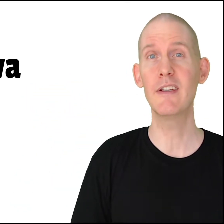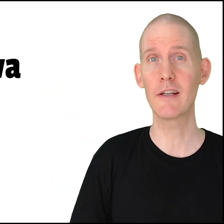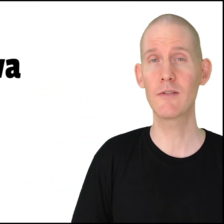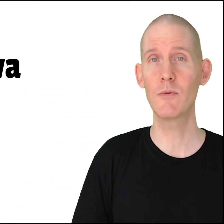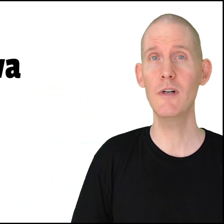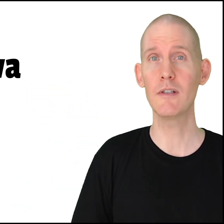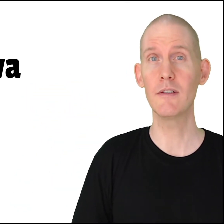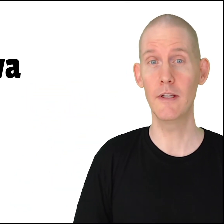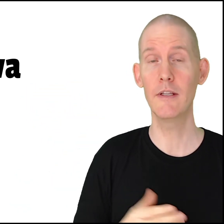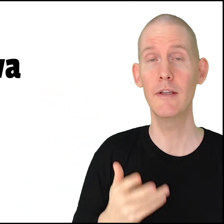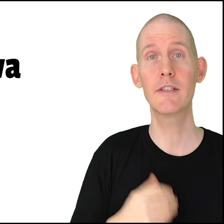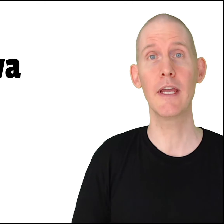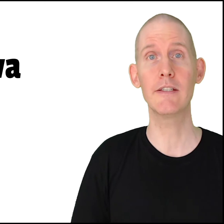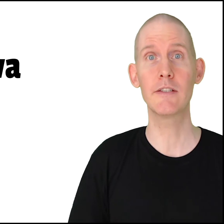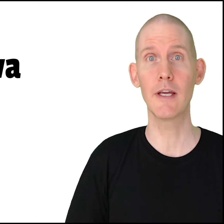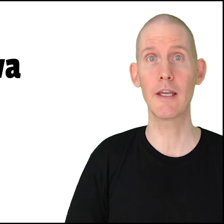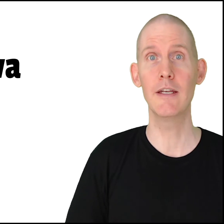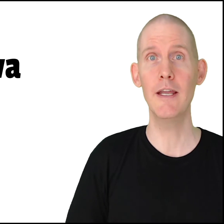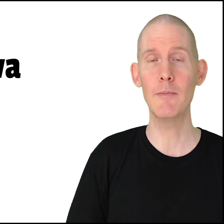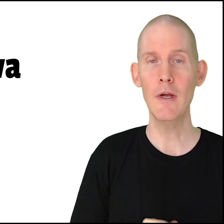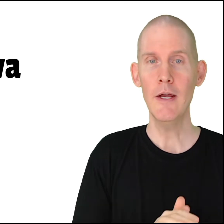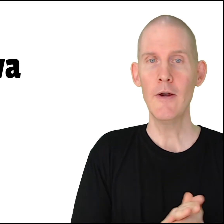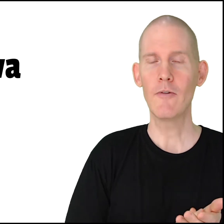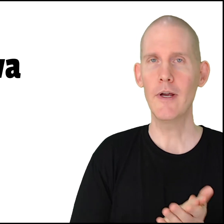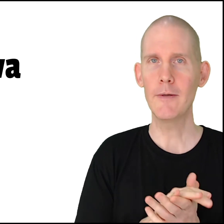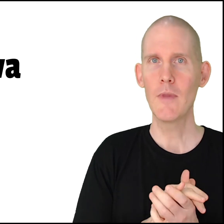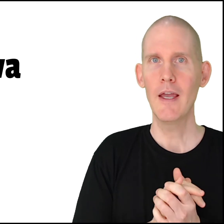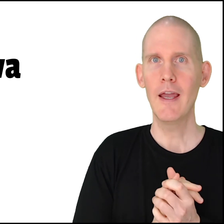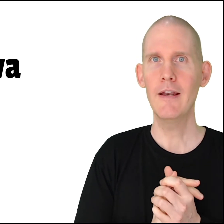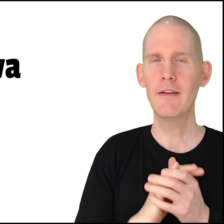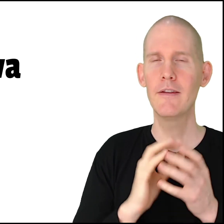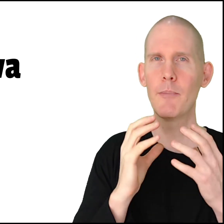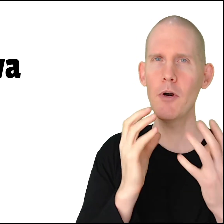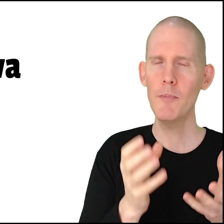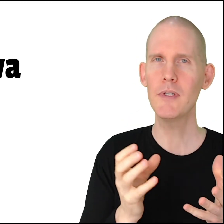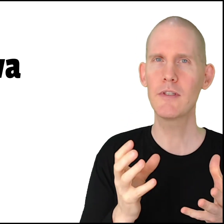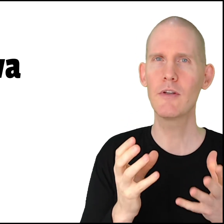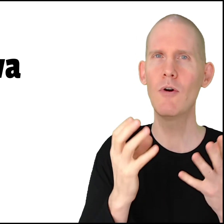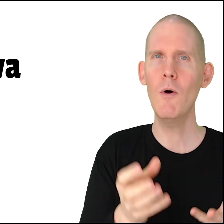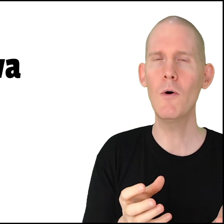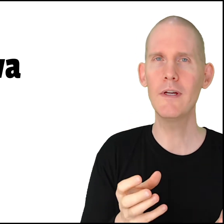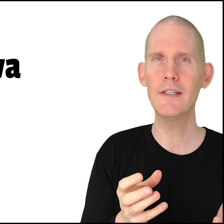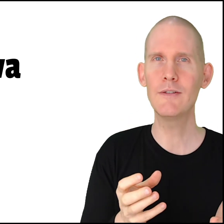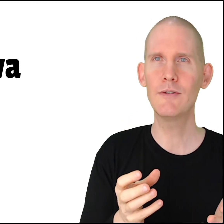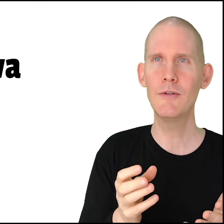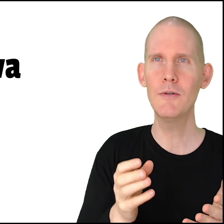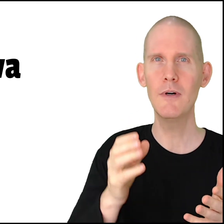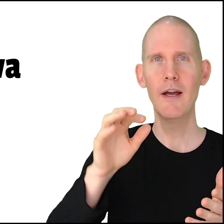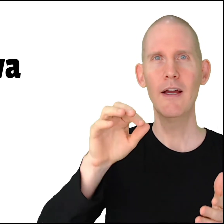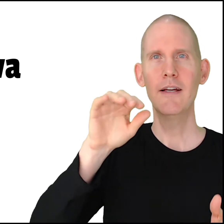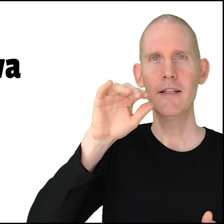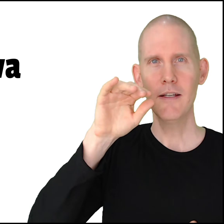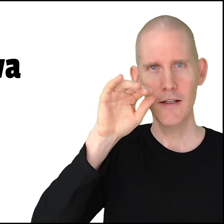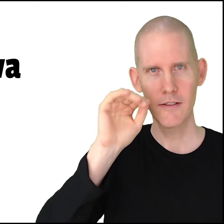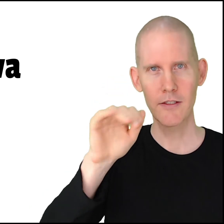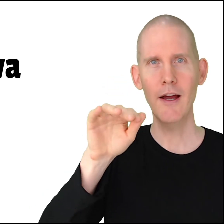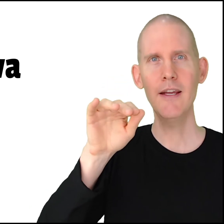next word. In this case, the second name. Right. And the goal is to sign